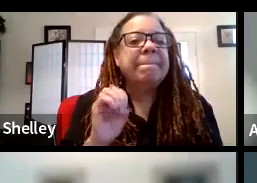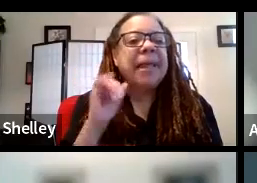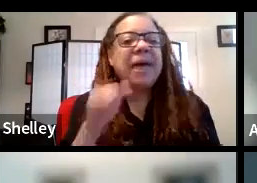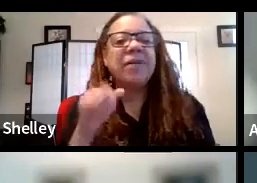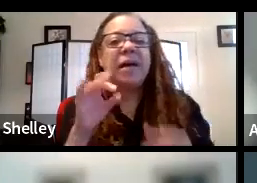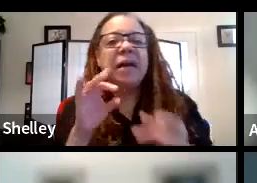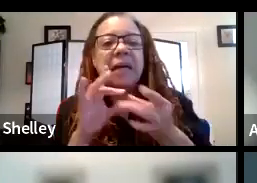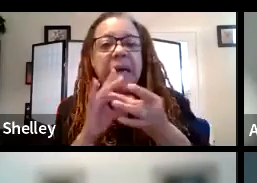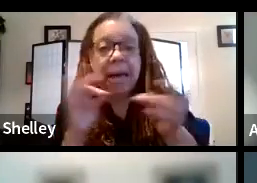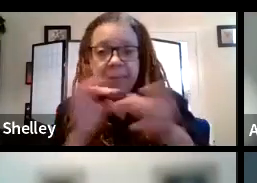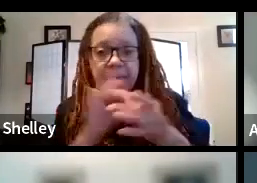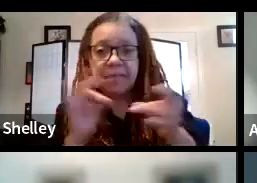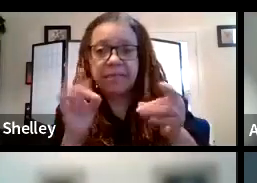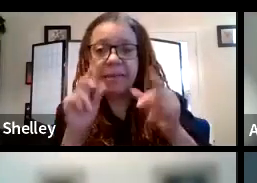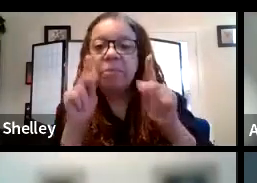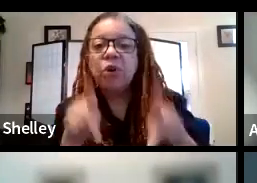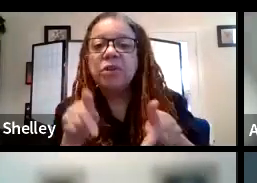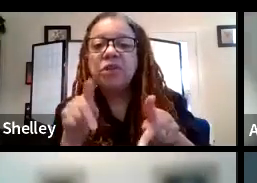in person?